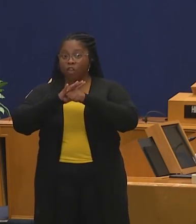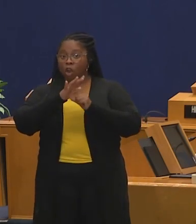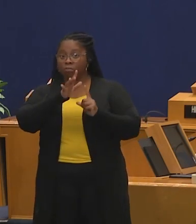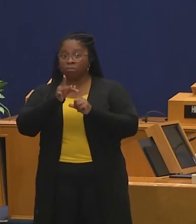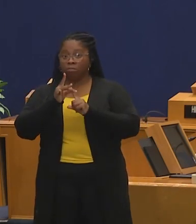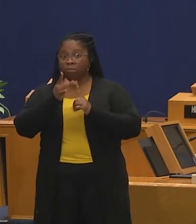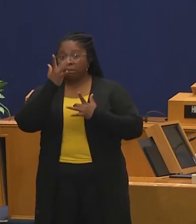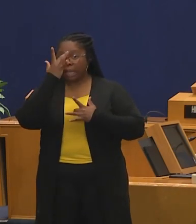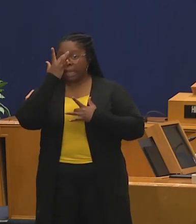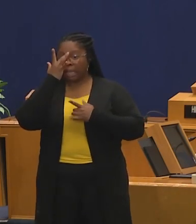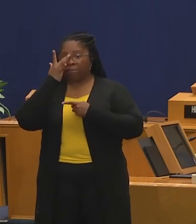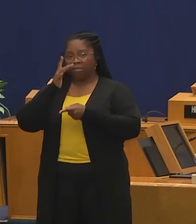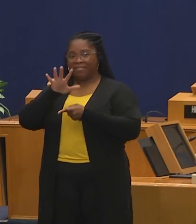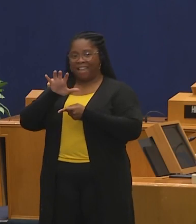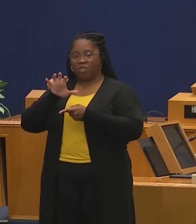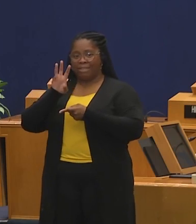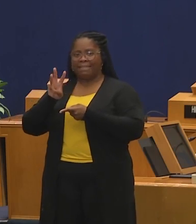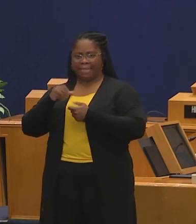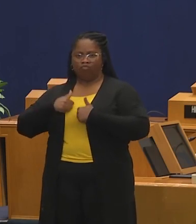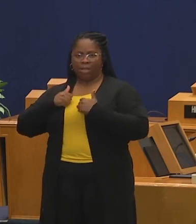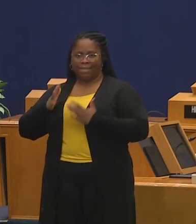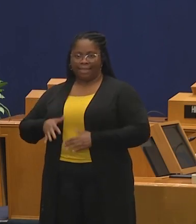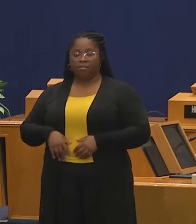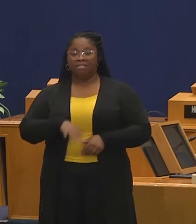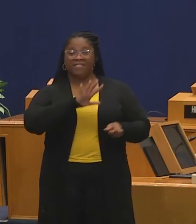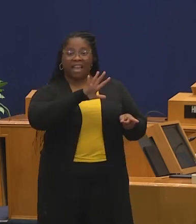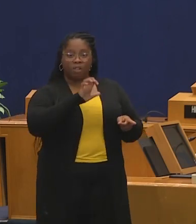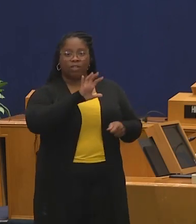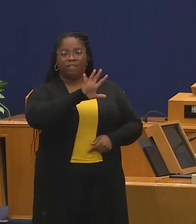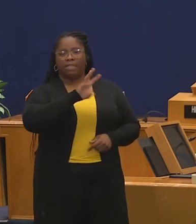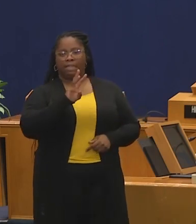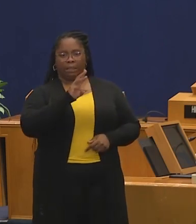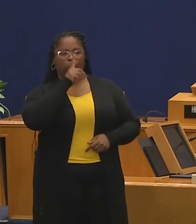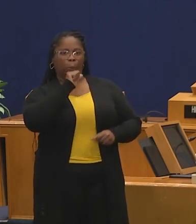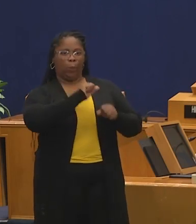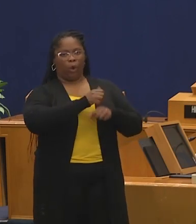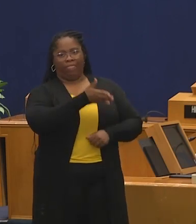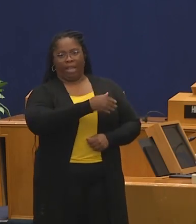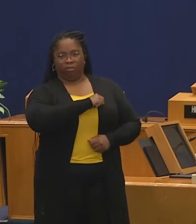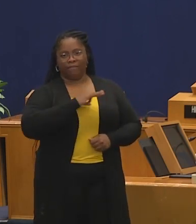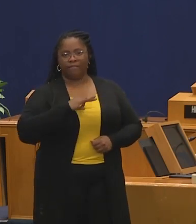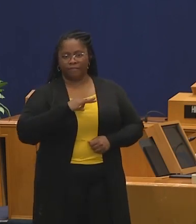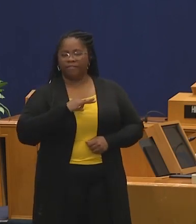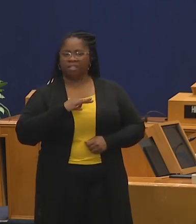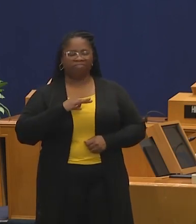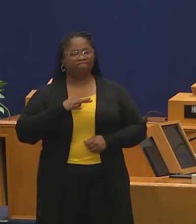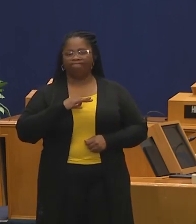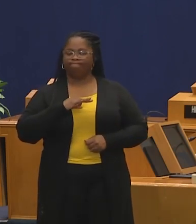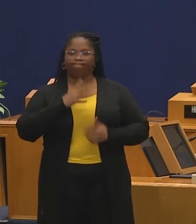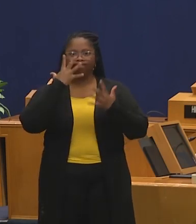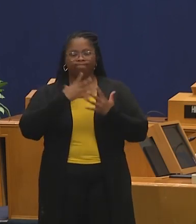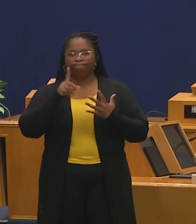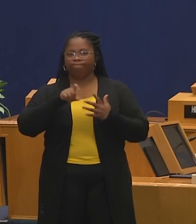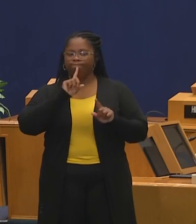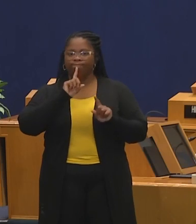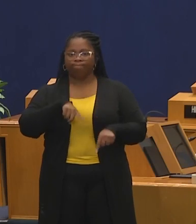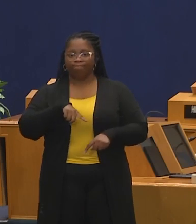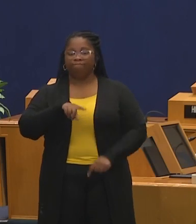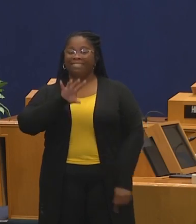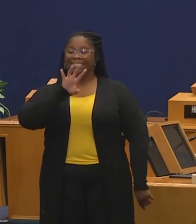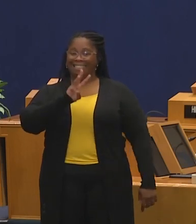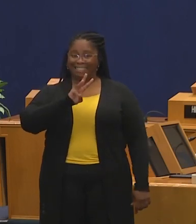are among residents, and 556 are among staff. And I'm sad to report that